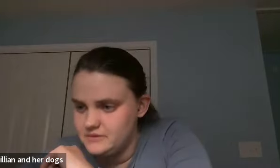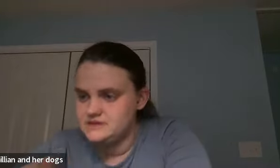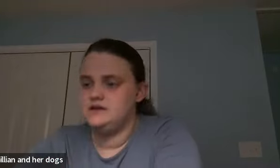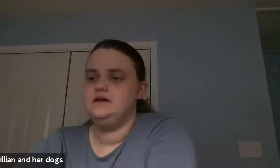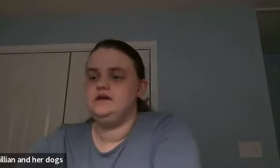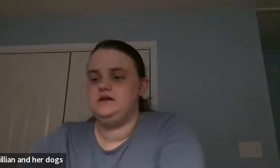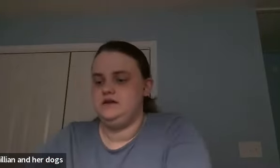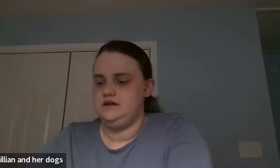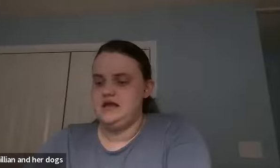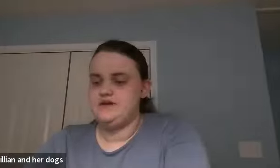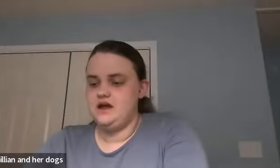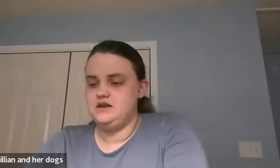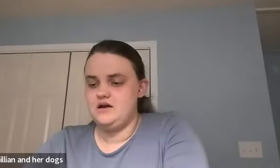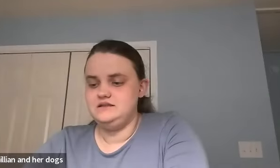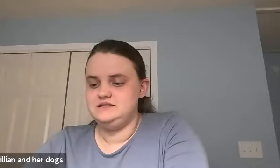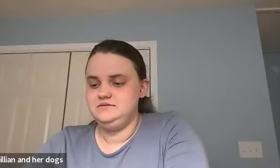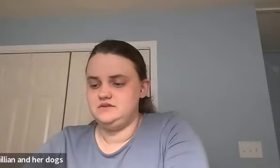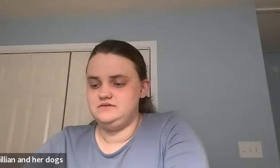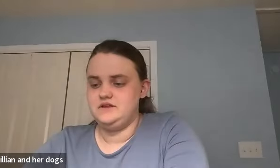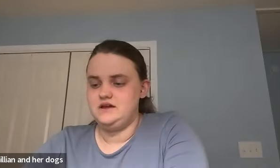it is. I have not seen one for that.